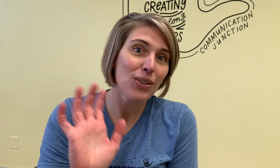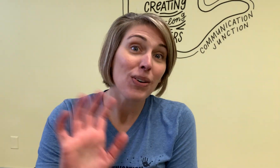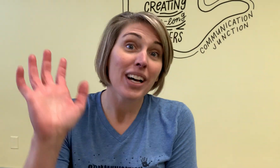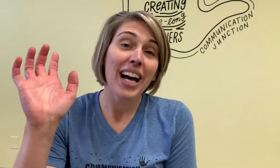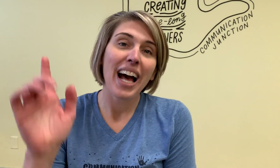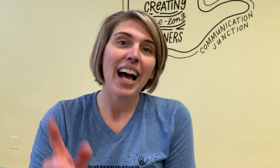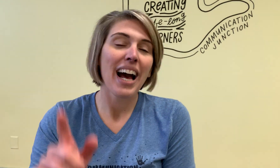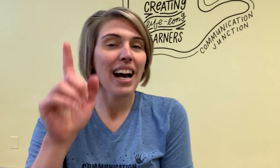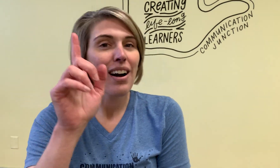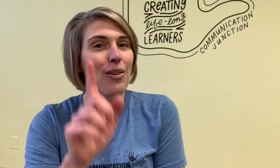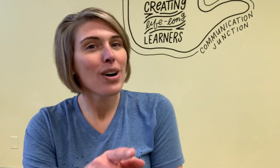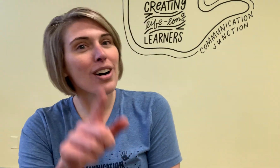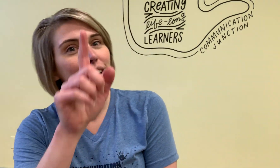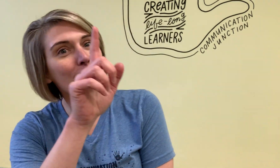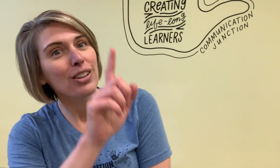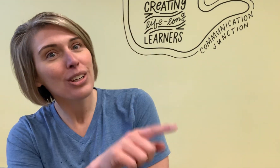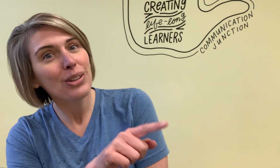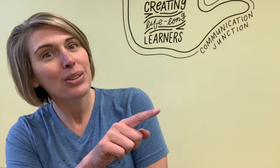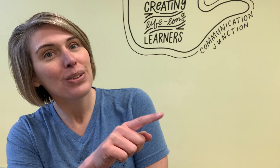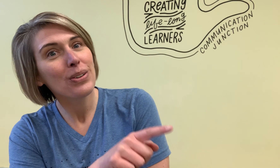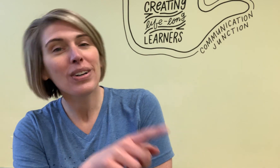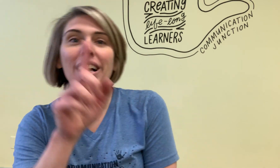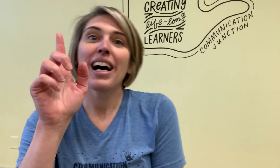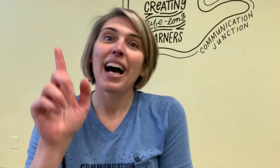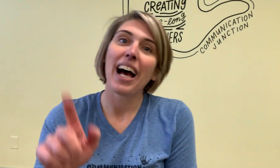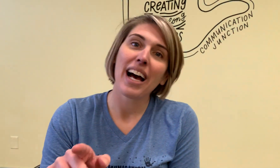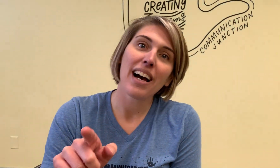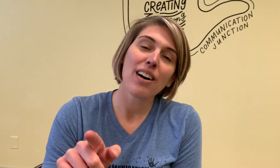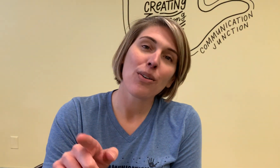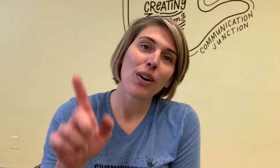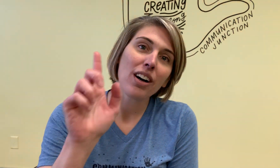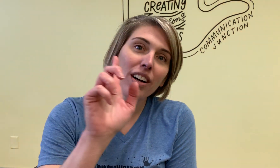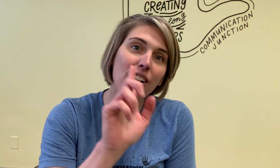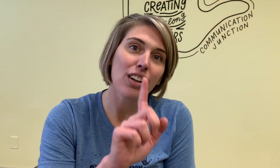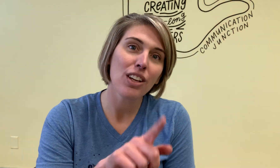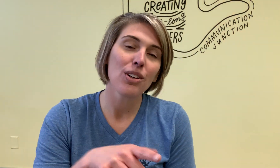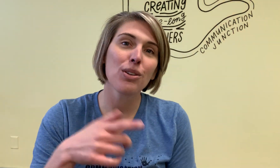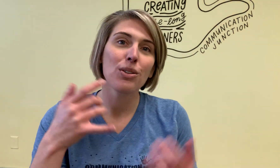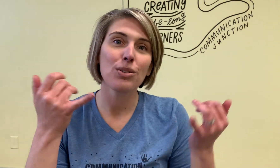Hello, how are you? How are you